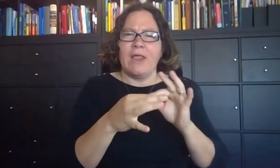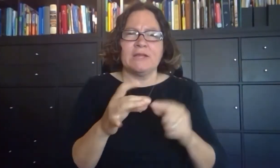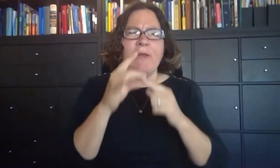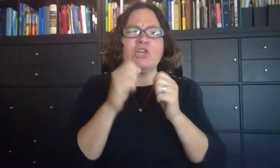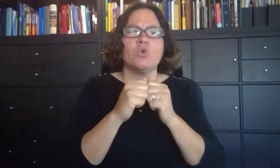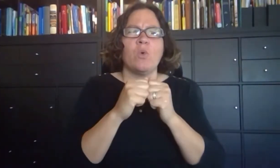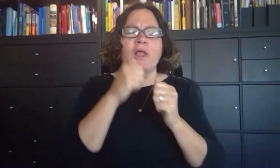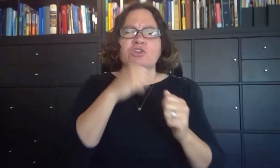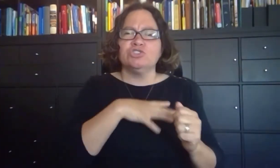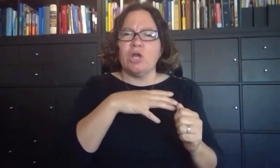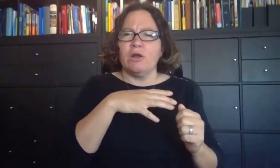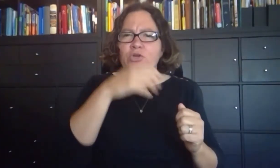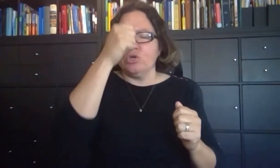And thinking about the gospel,